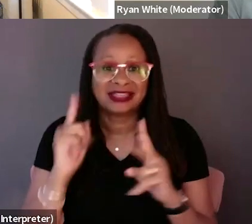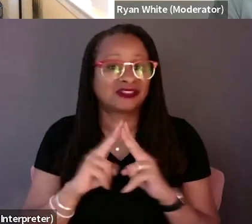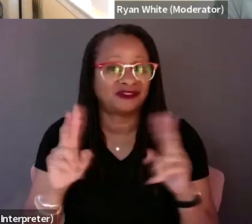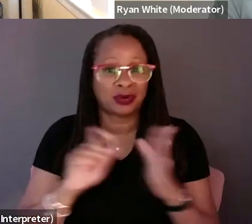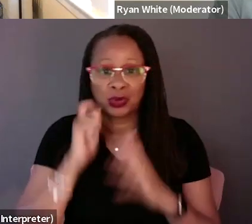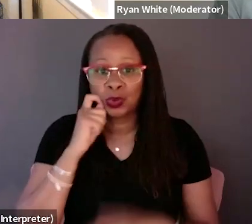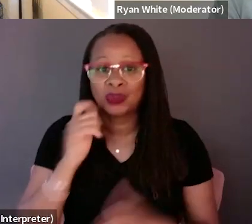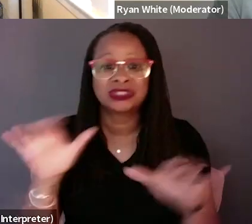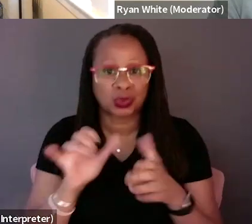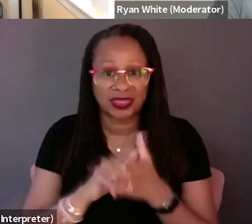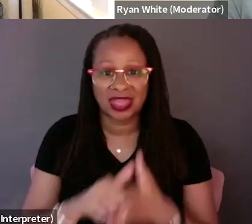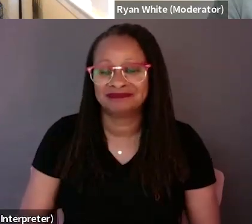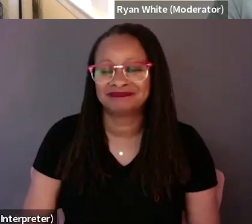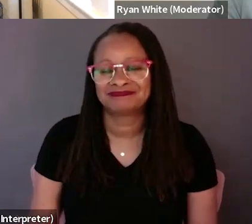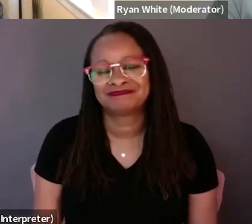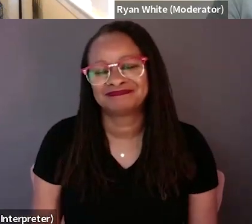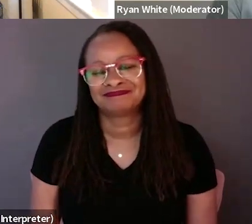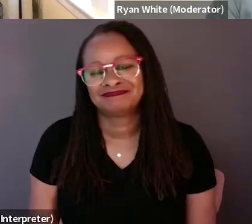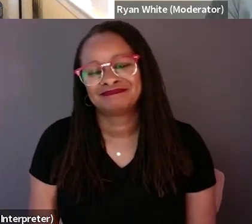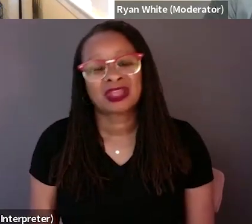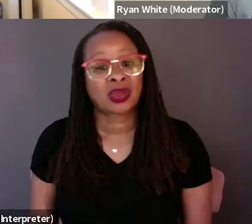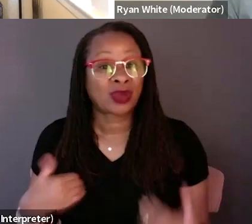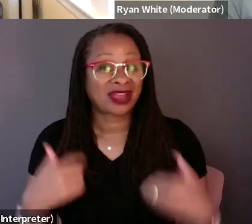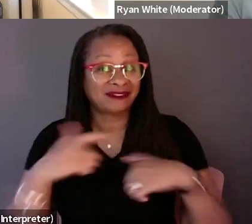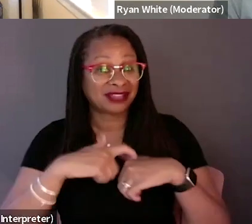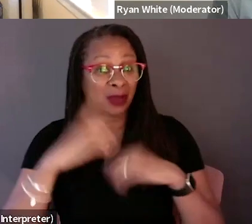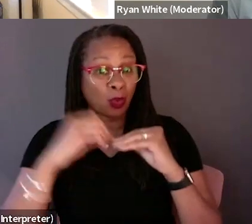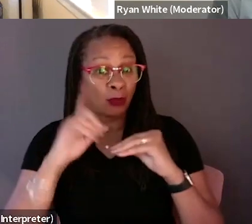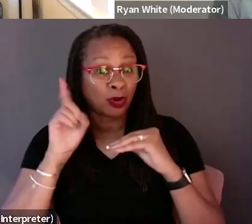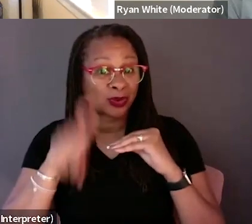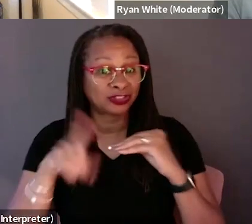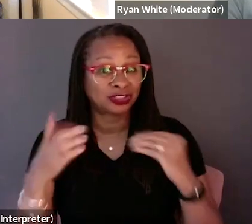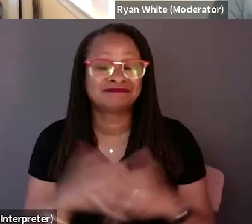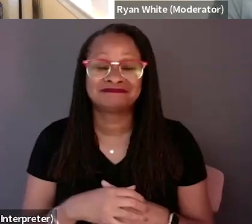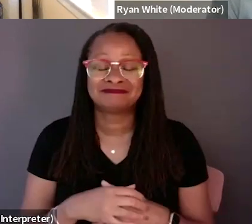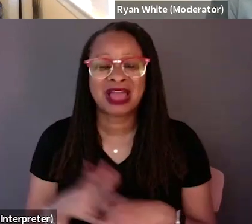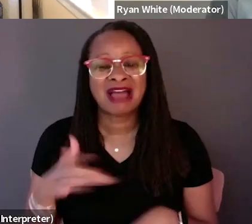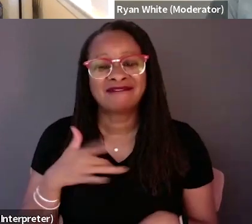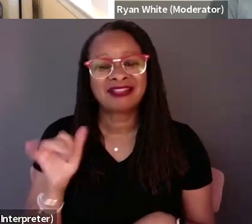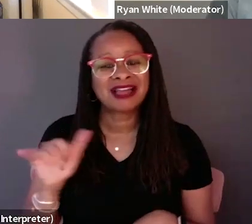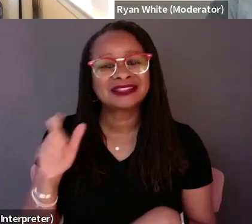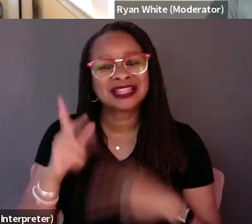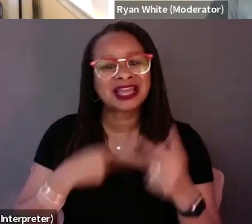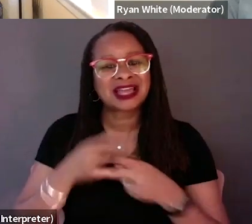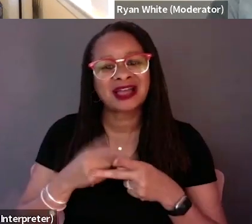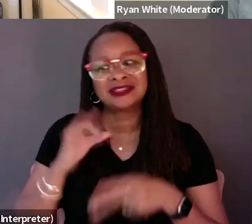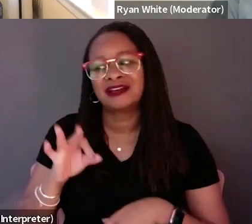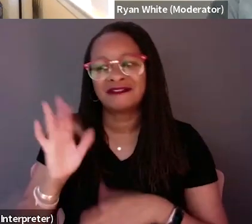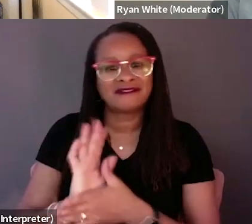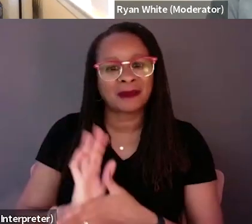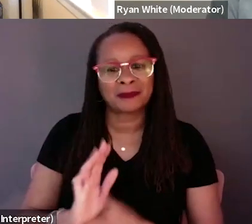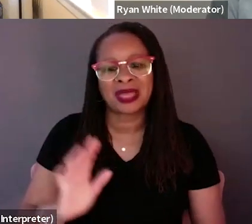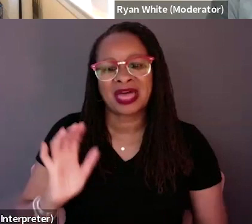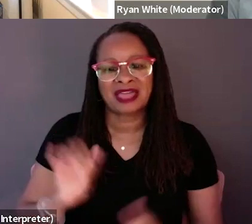that. Got it. Well, we only have time for one more question. So I feel like it's the type of